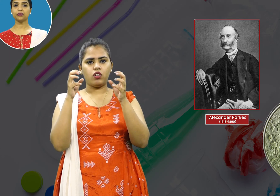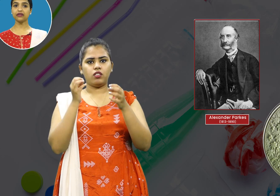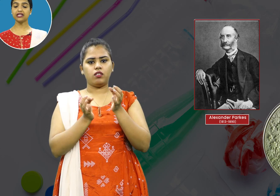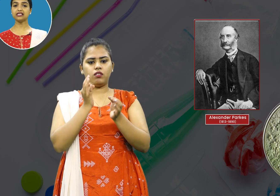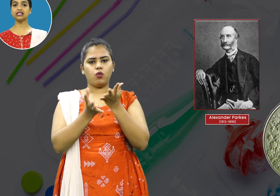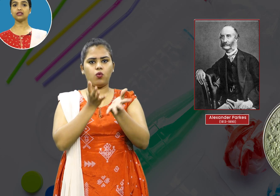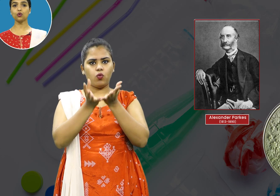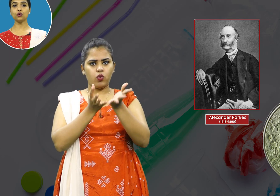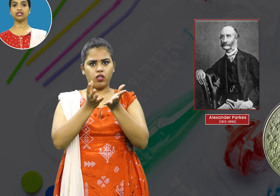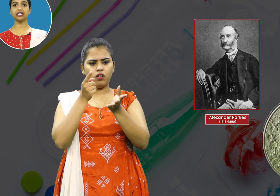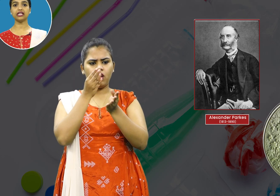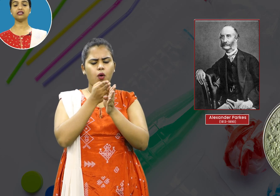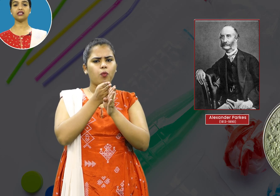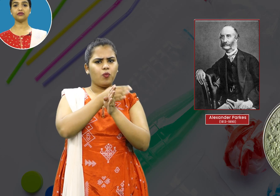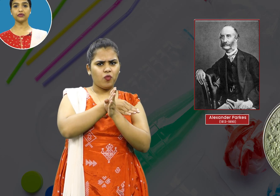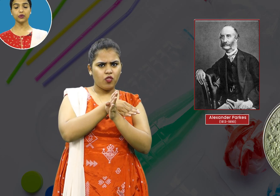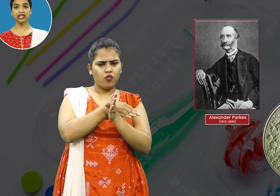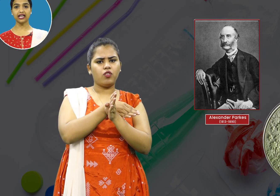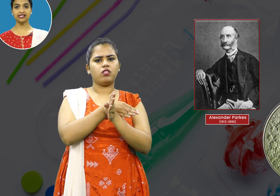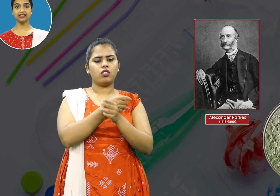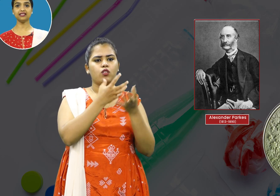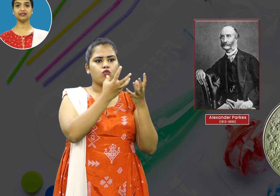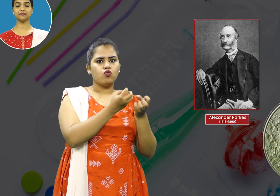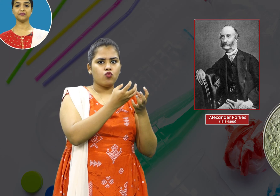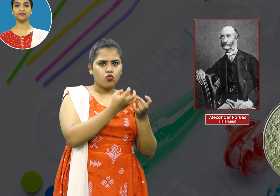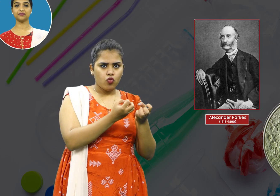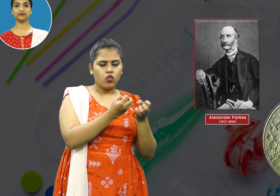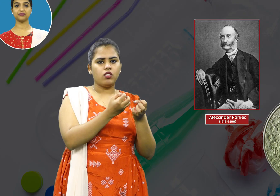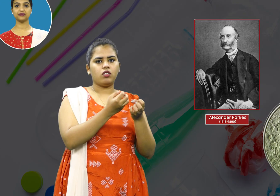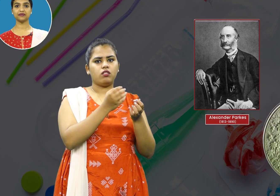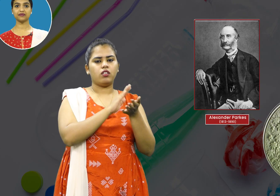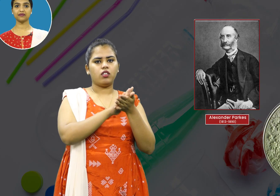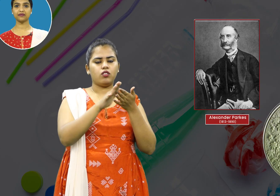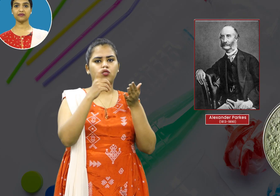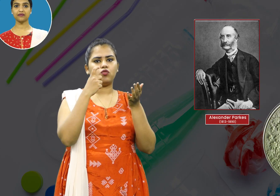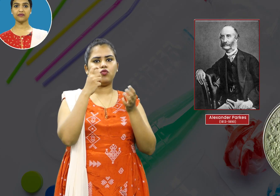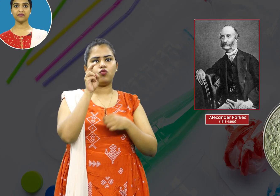which previously soaked in sulfuric acid,